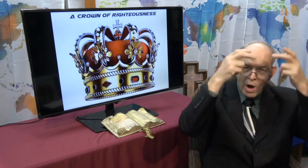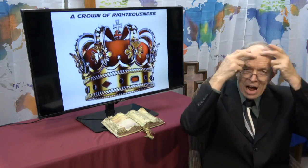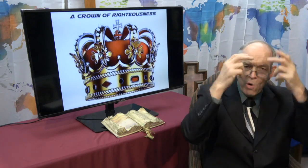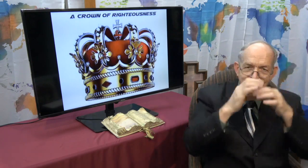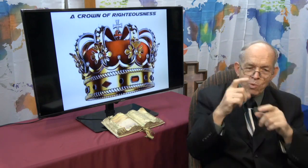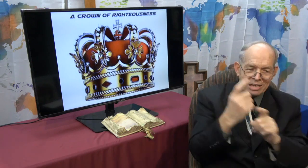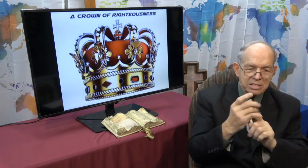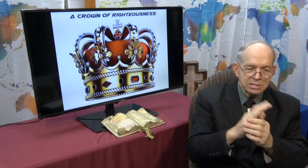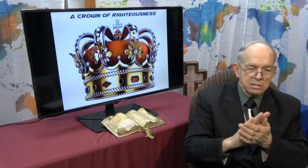Choir of righteousness.